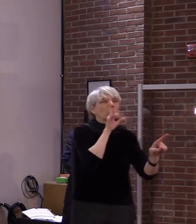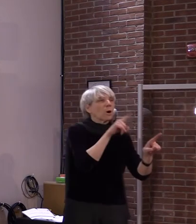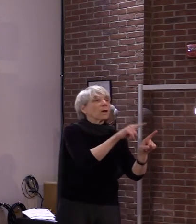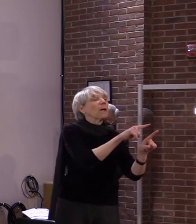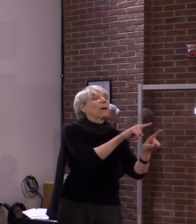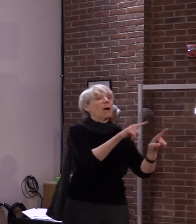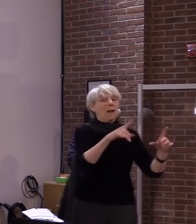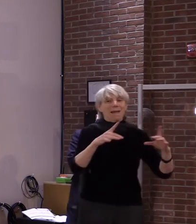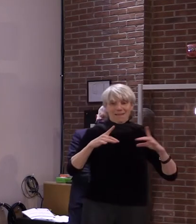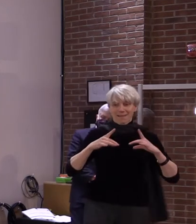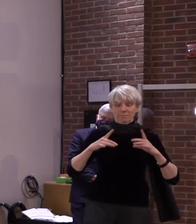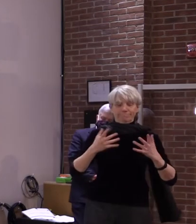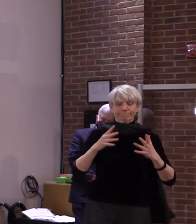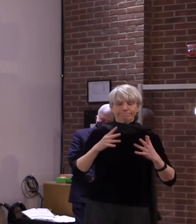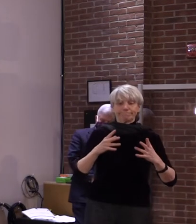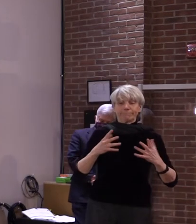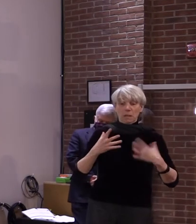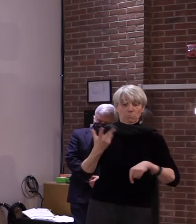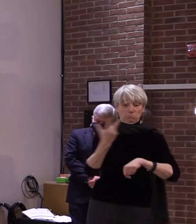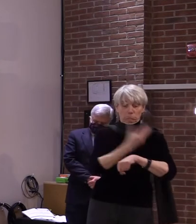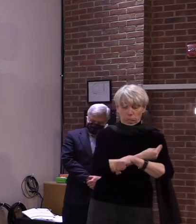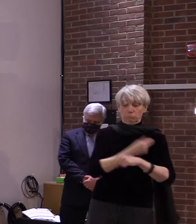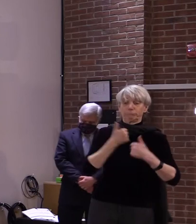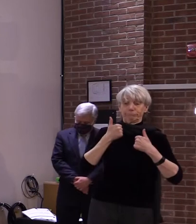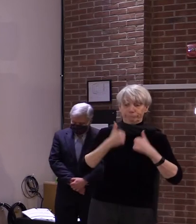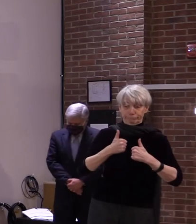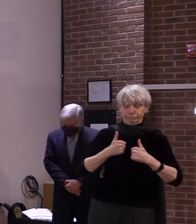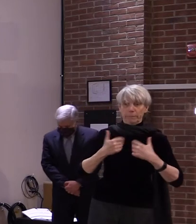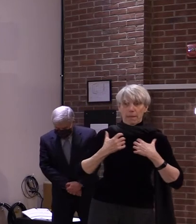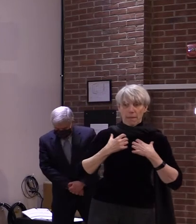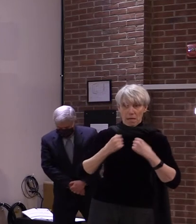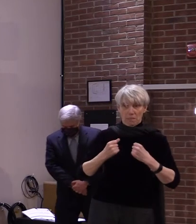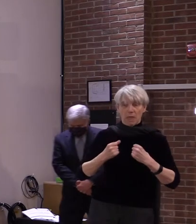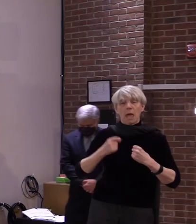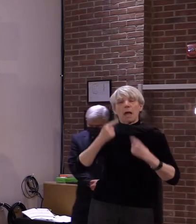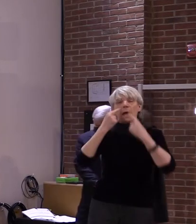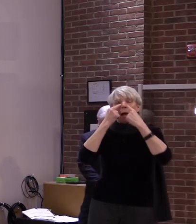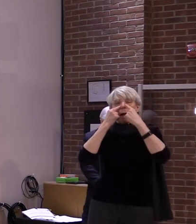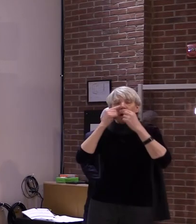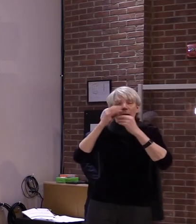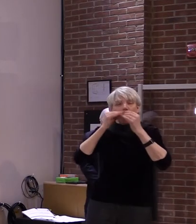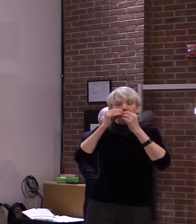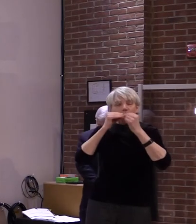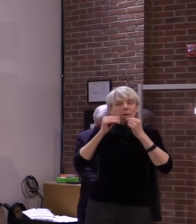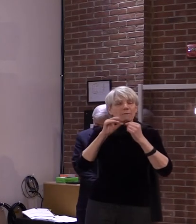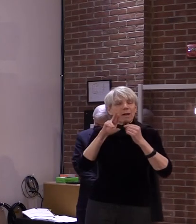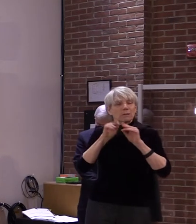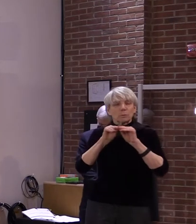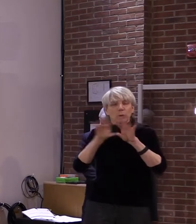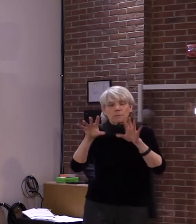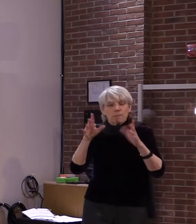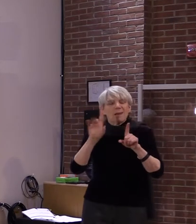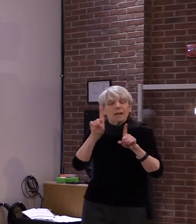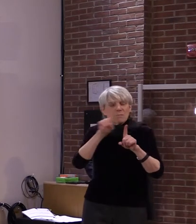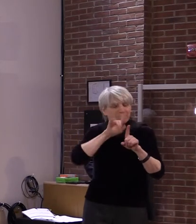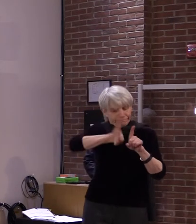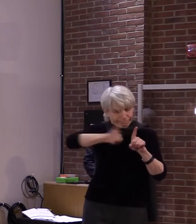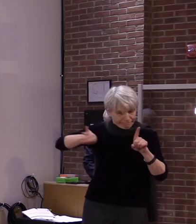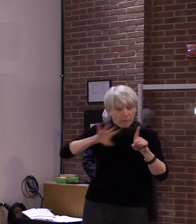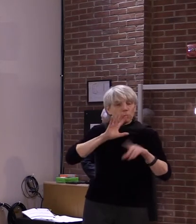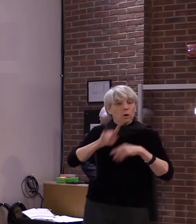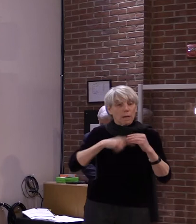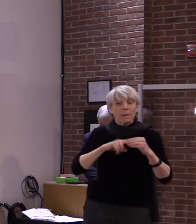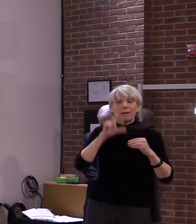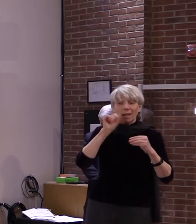whether the the person that's been back been vaccinated uh has is it gets one of the